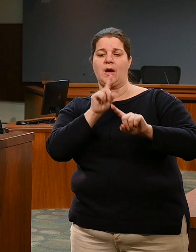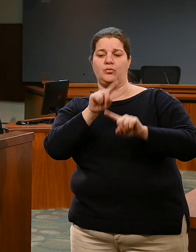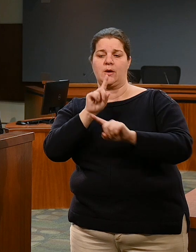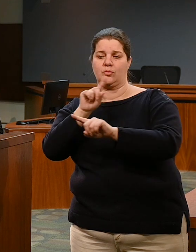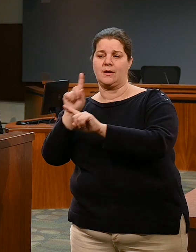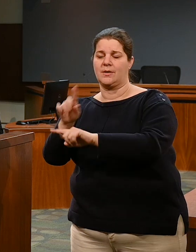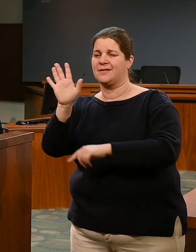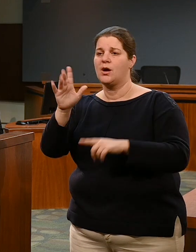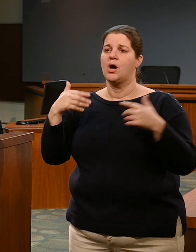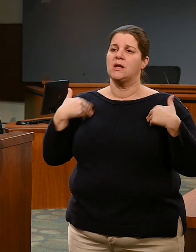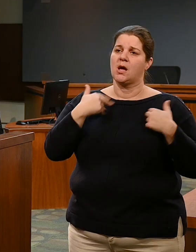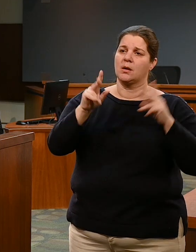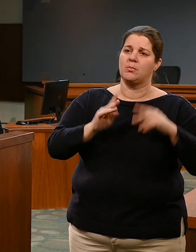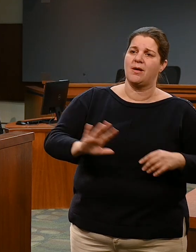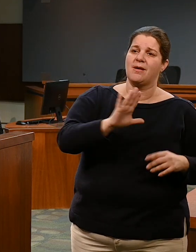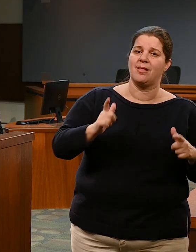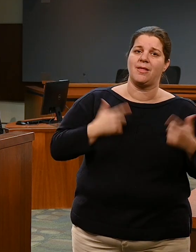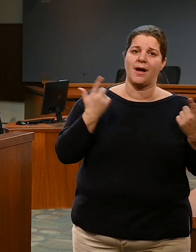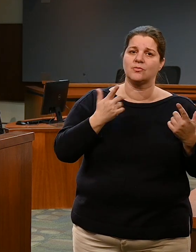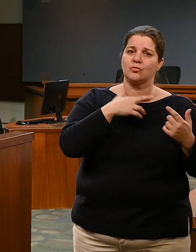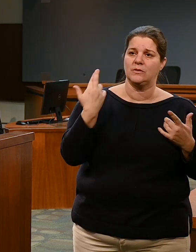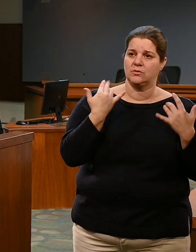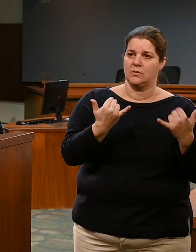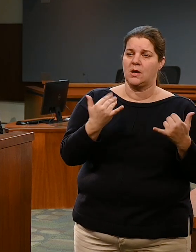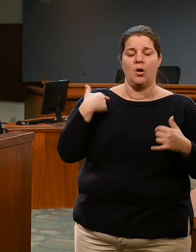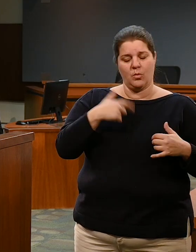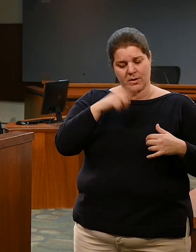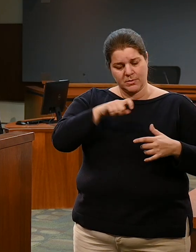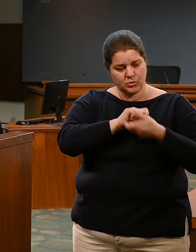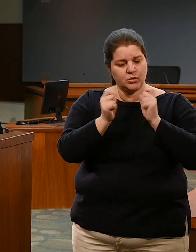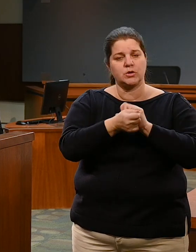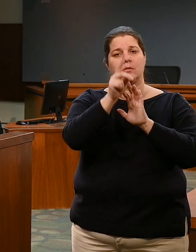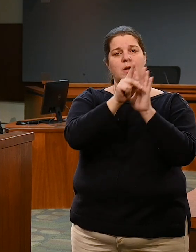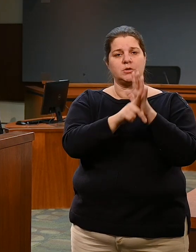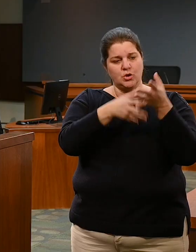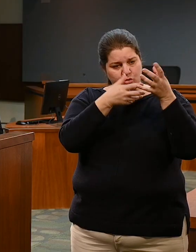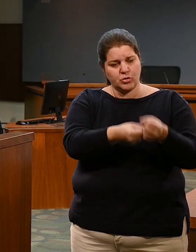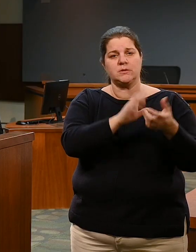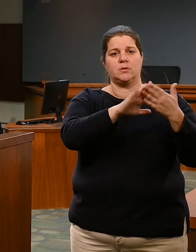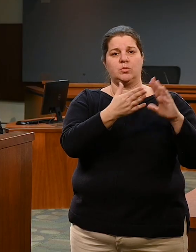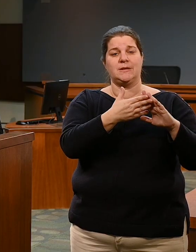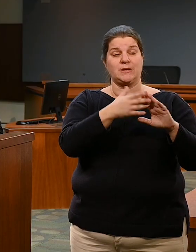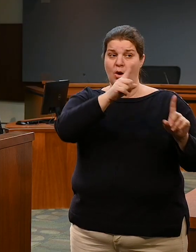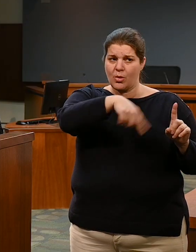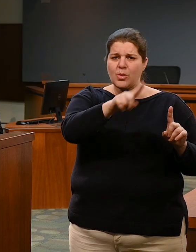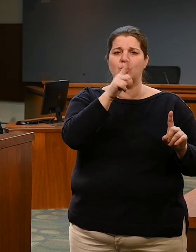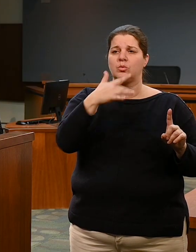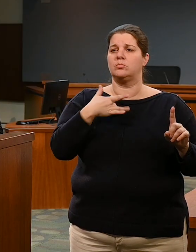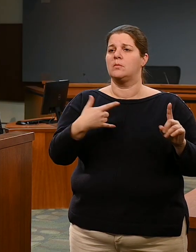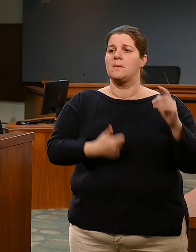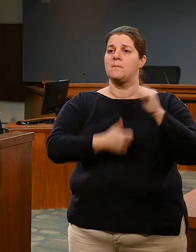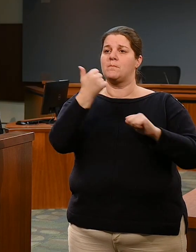moment requires courage. It requires moving resources, changing policies, and trusting communities, especially those most impacted, to